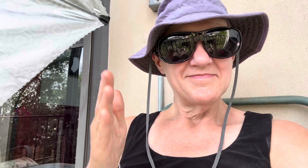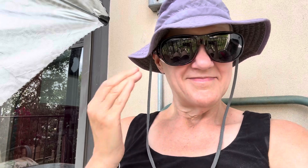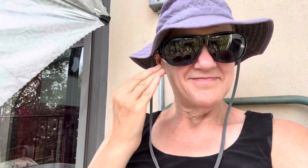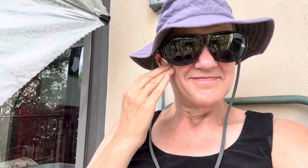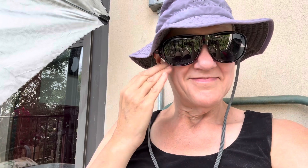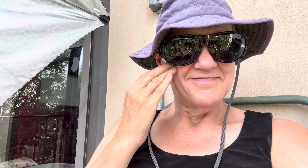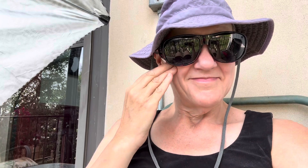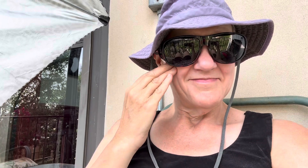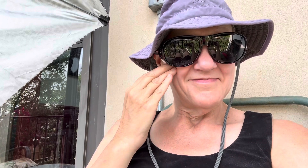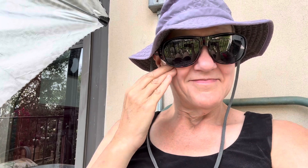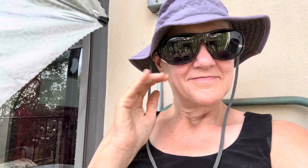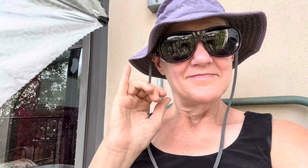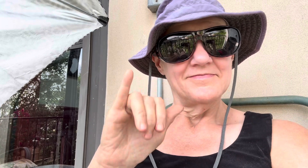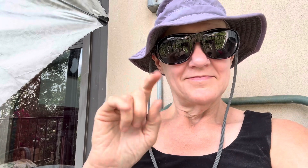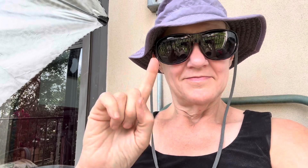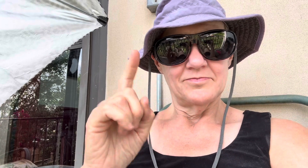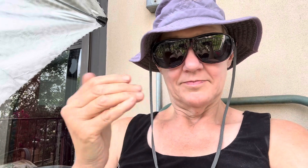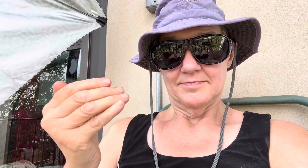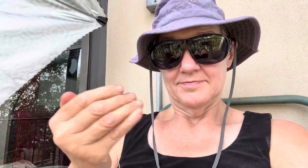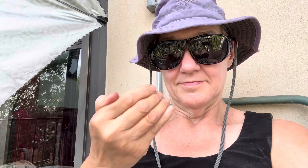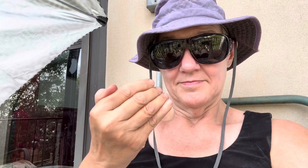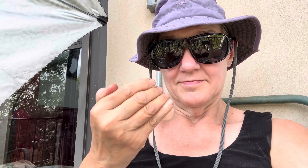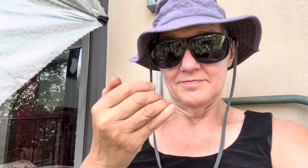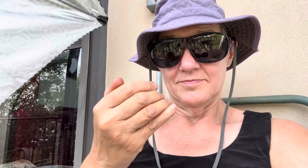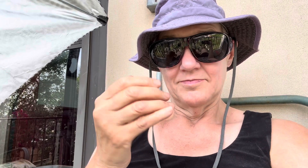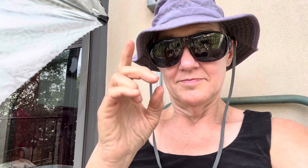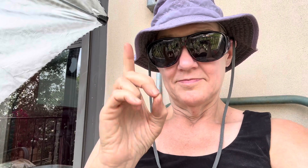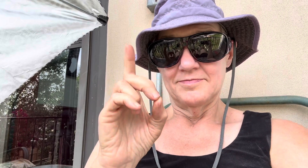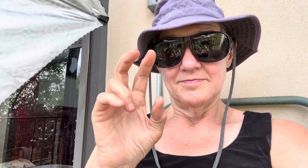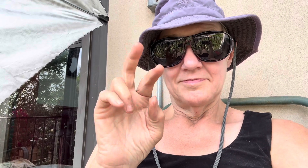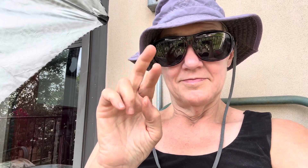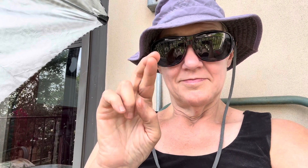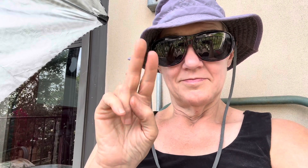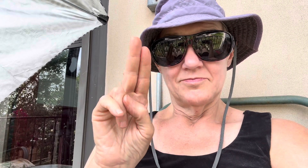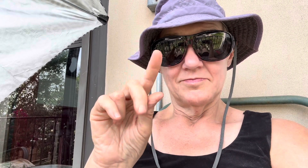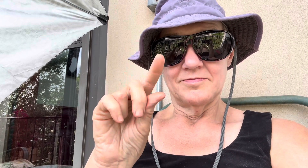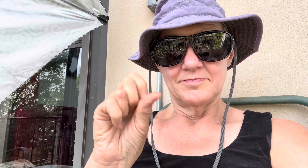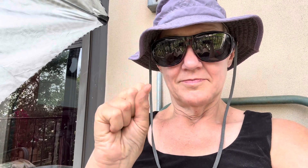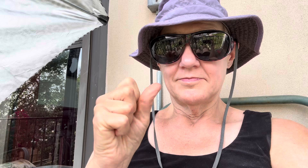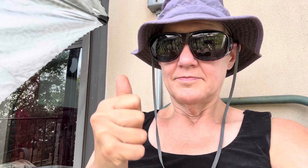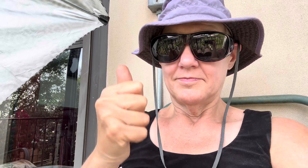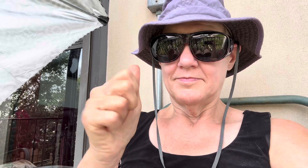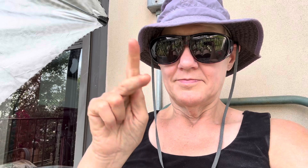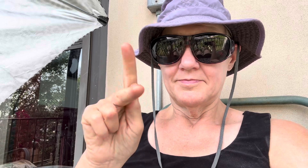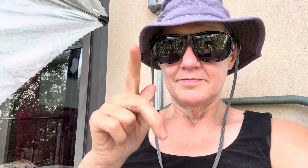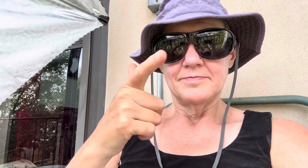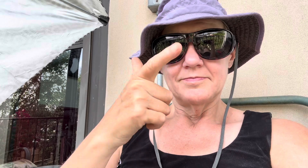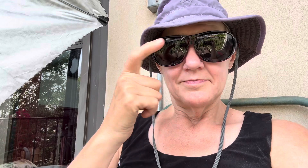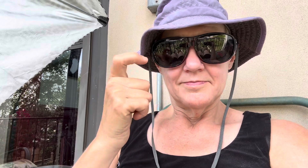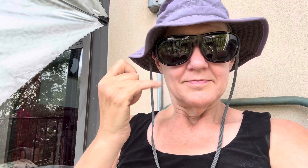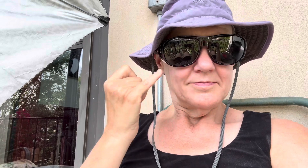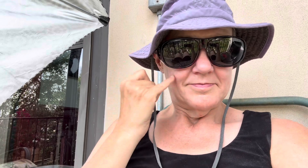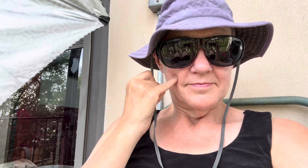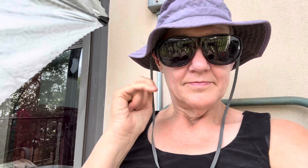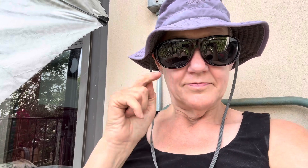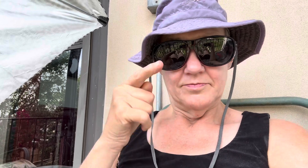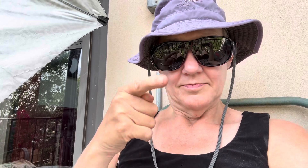about food because you're always hungry. And that's where these weight loss drugs that originally were developed for